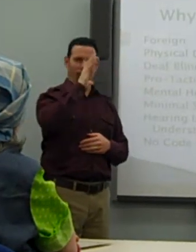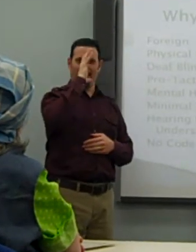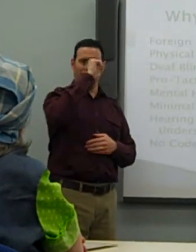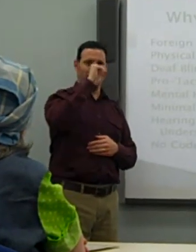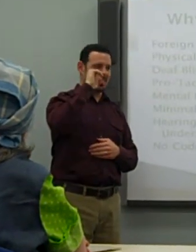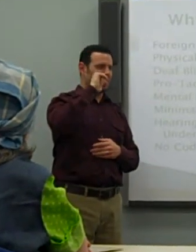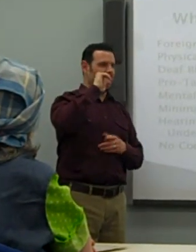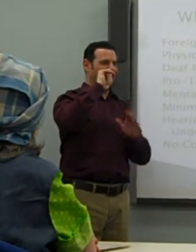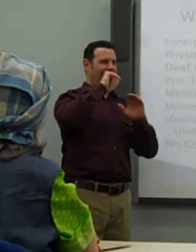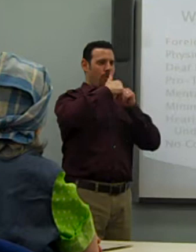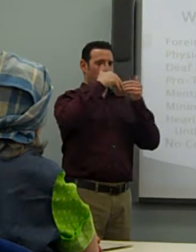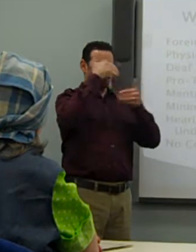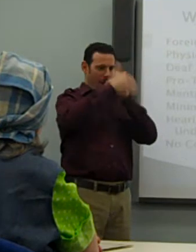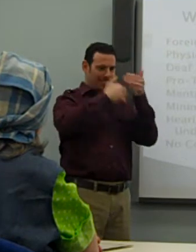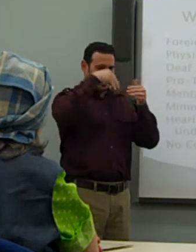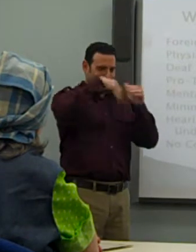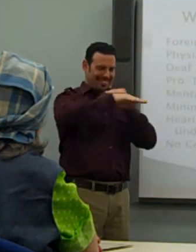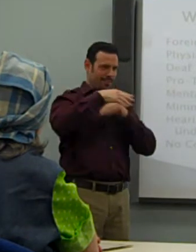So I entered, I was looking around.